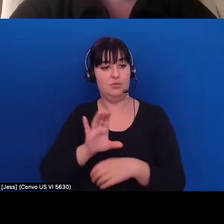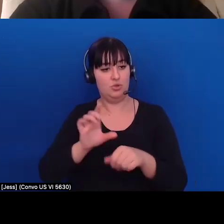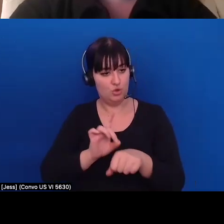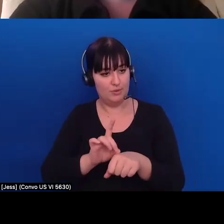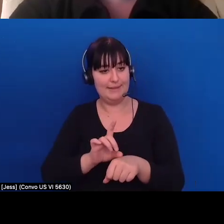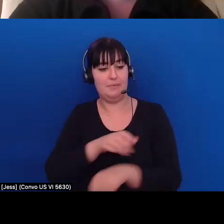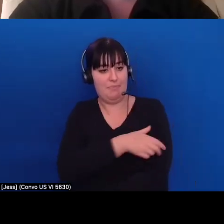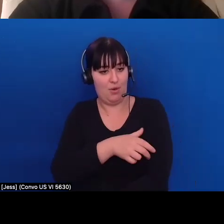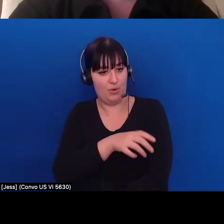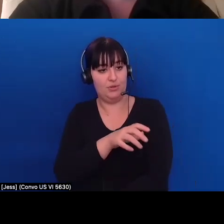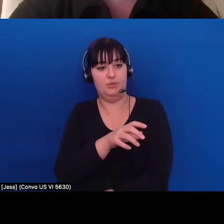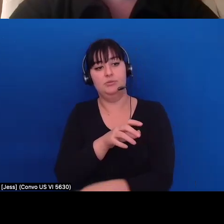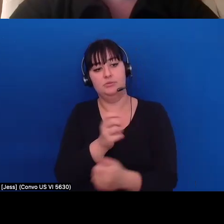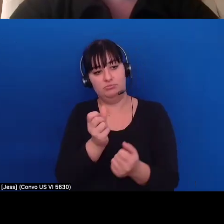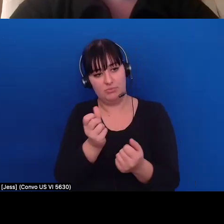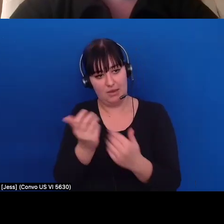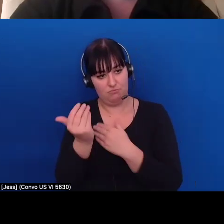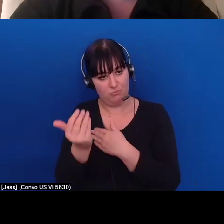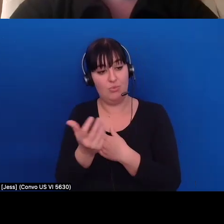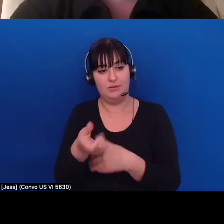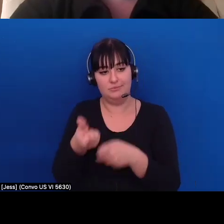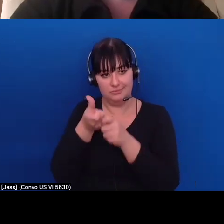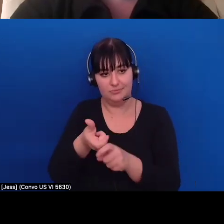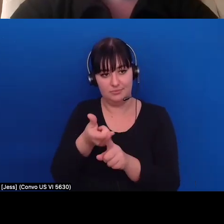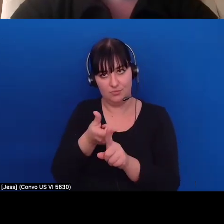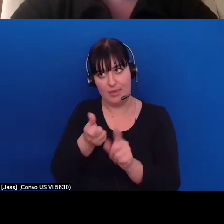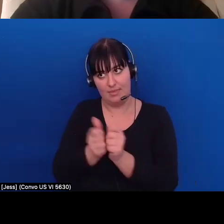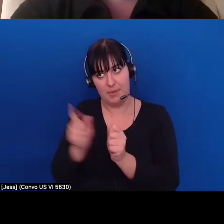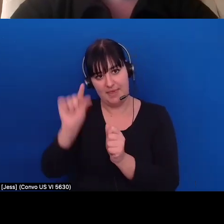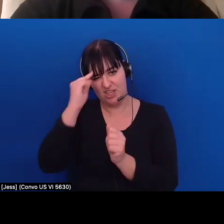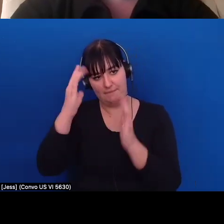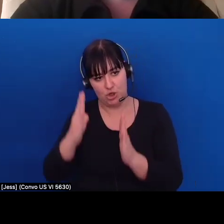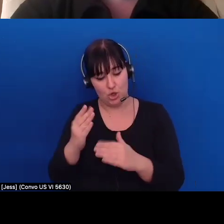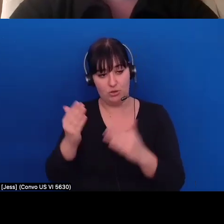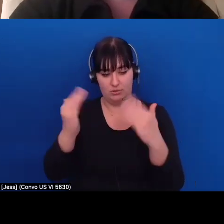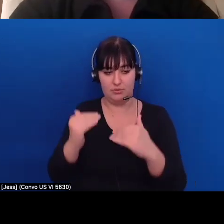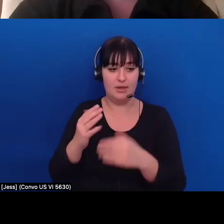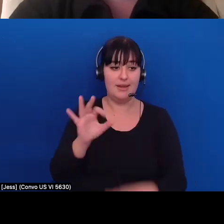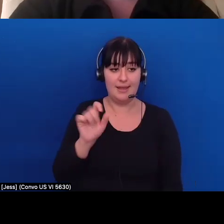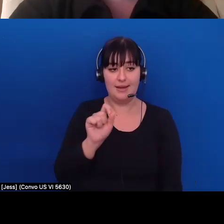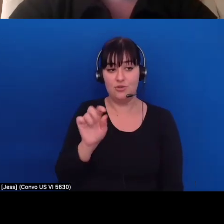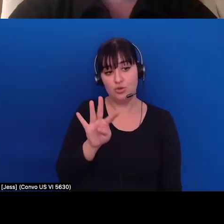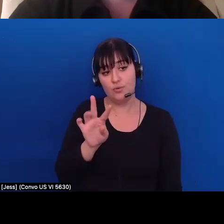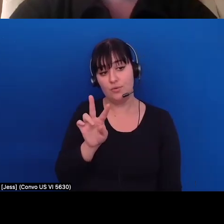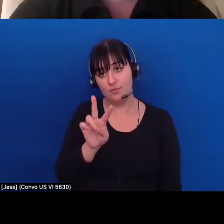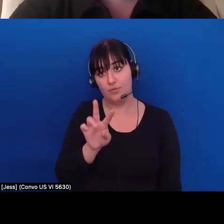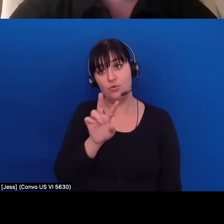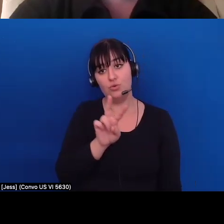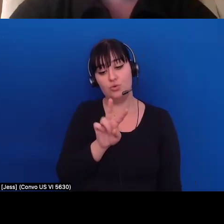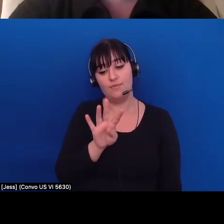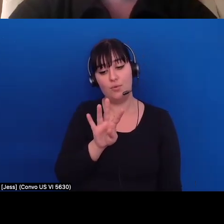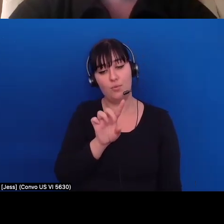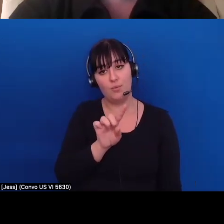governor. The next section, right below it, 9-2418, requires an individual to